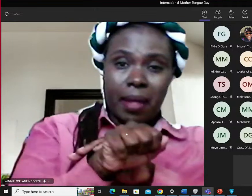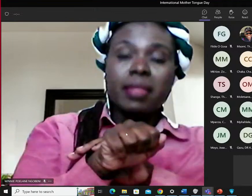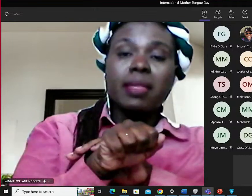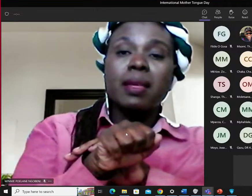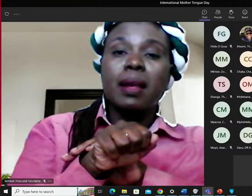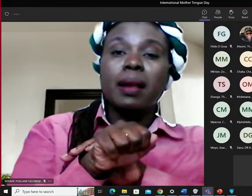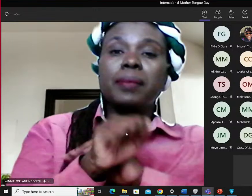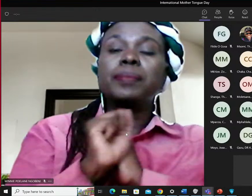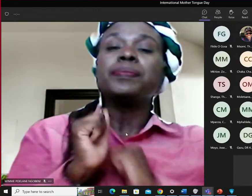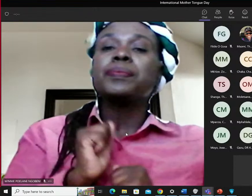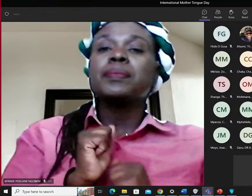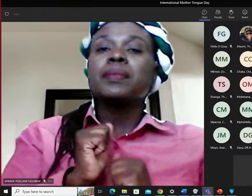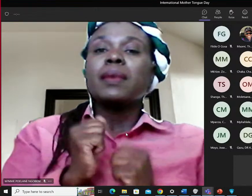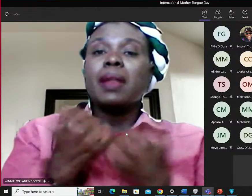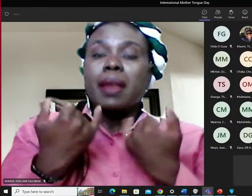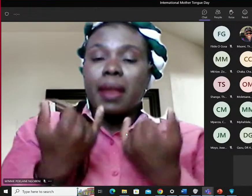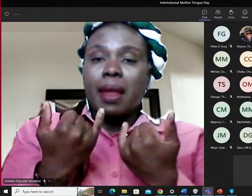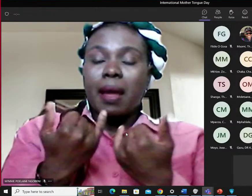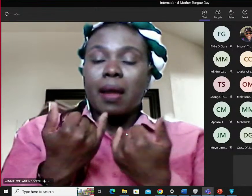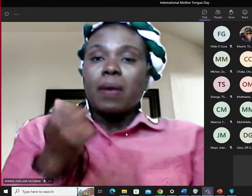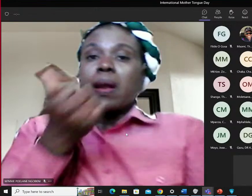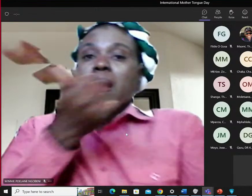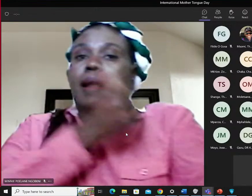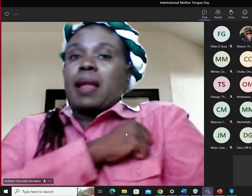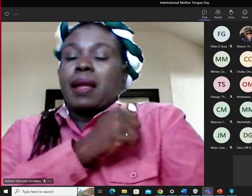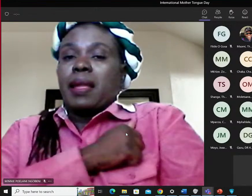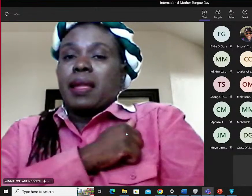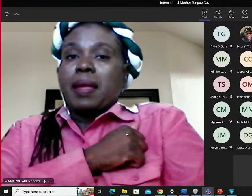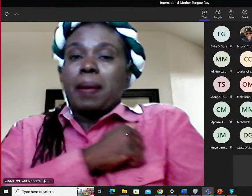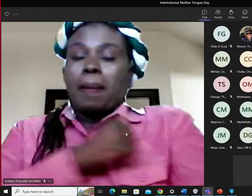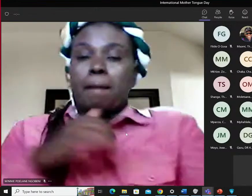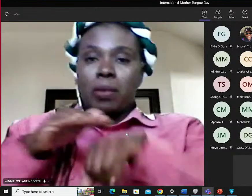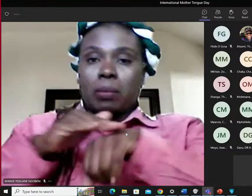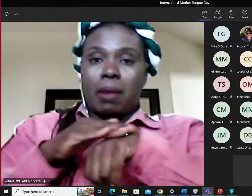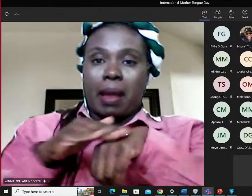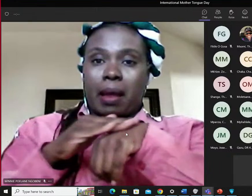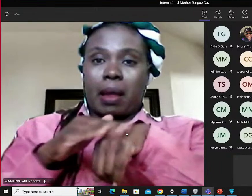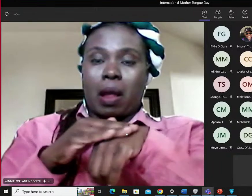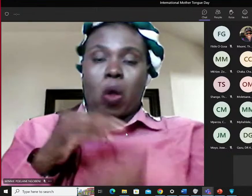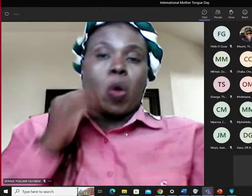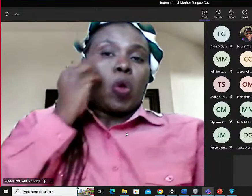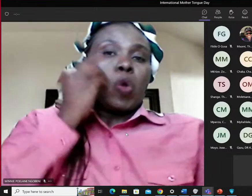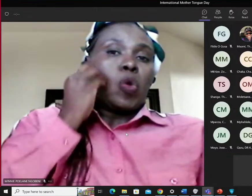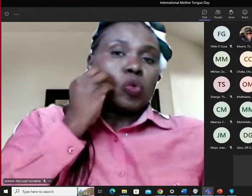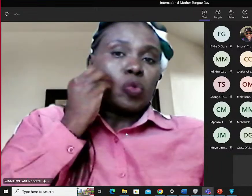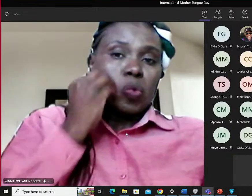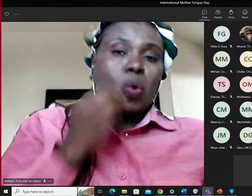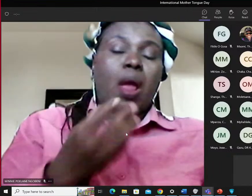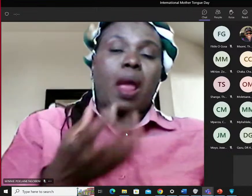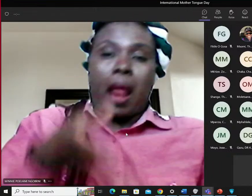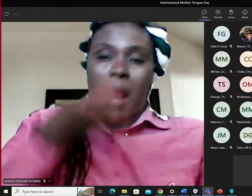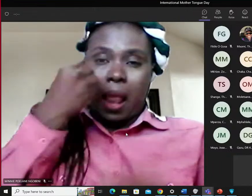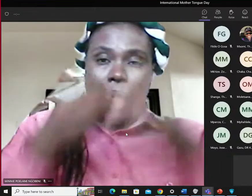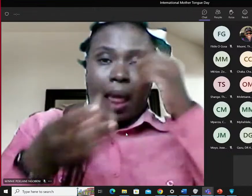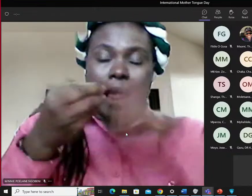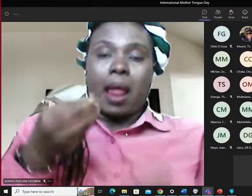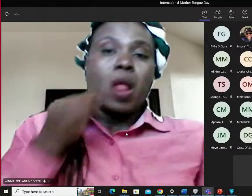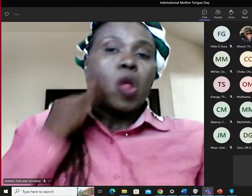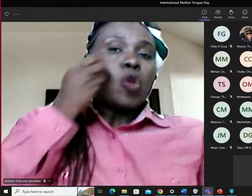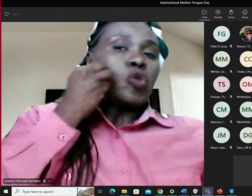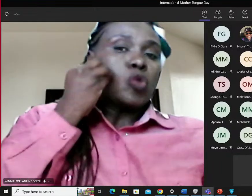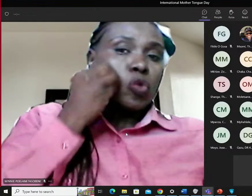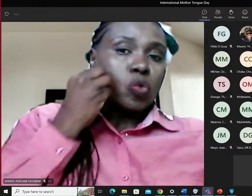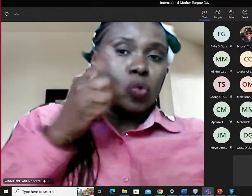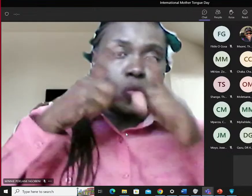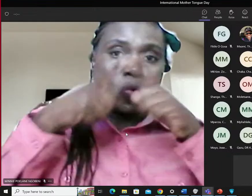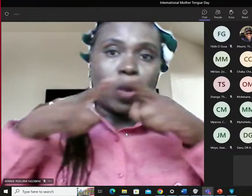I am fortunate that my mother was a Sotho and I had to learn Sotho language.